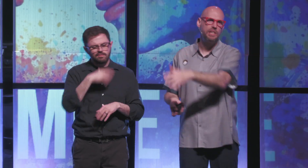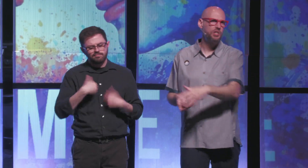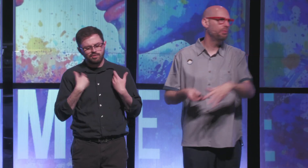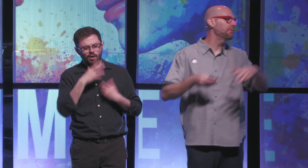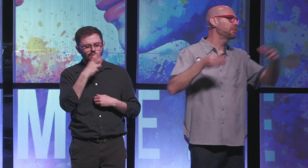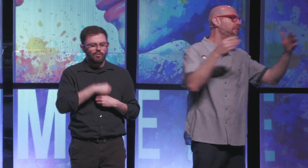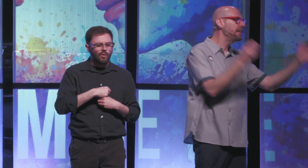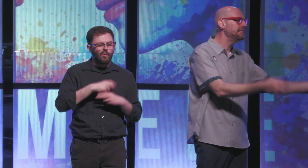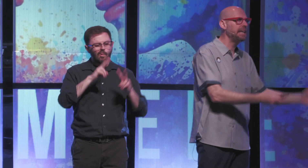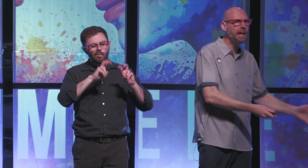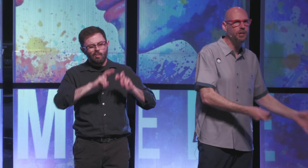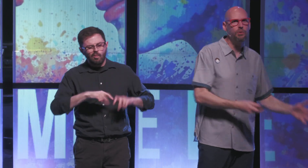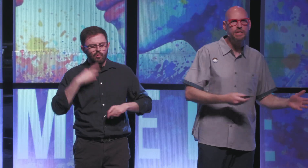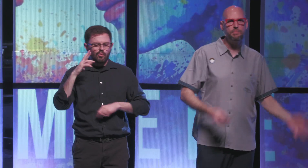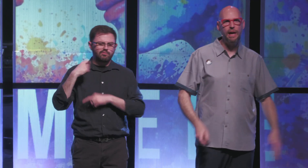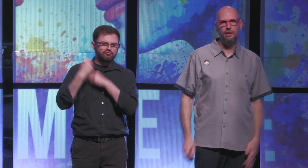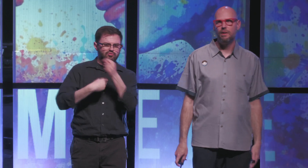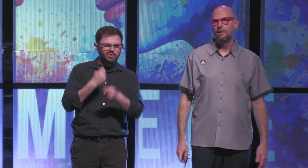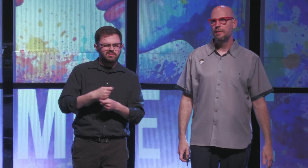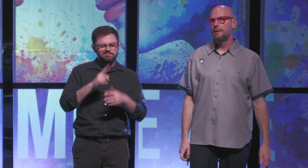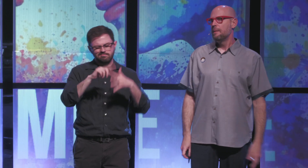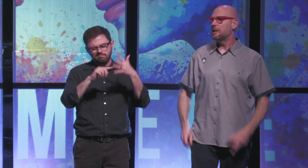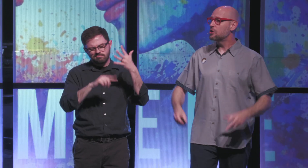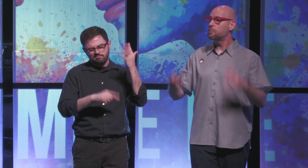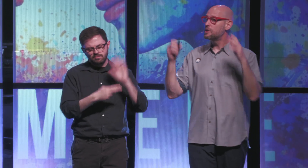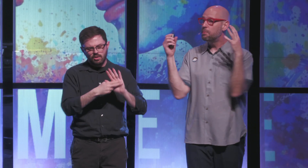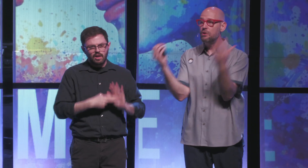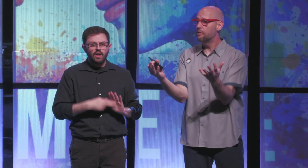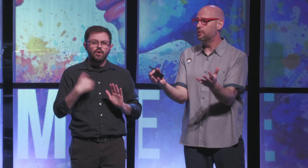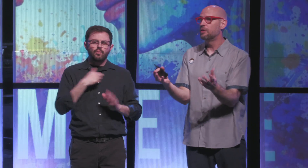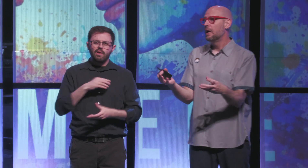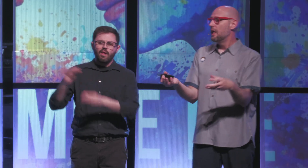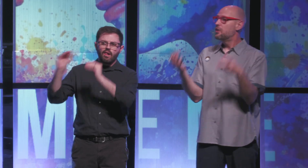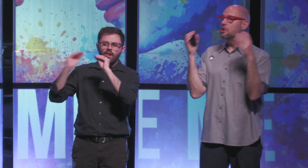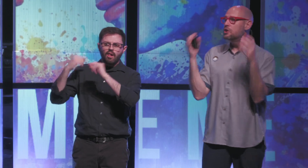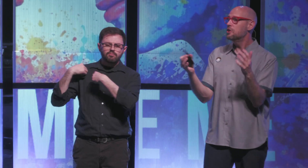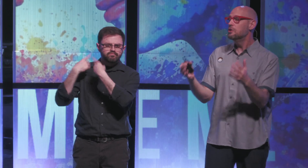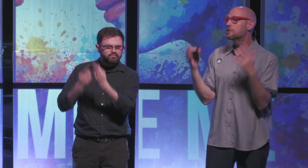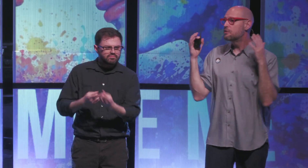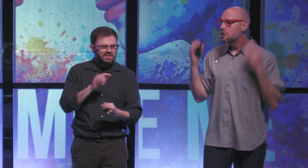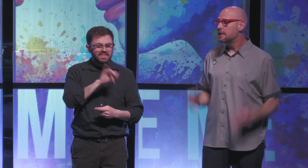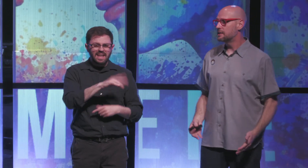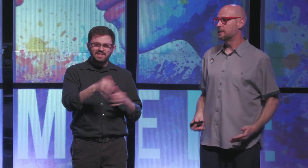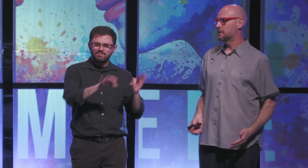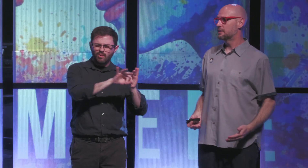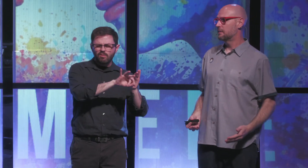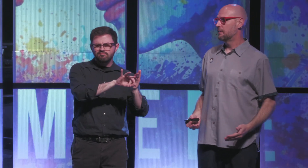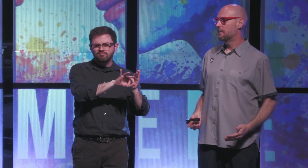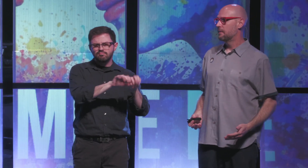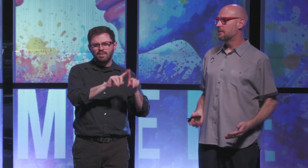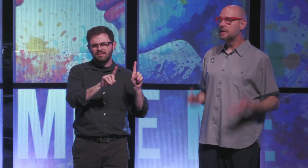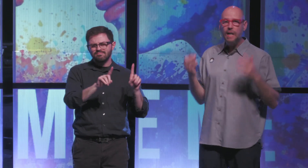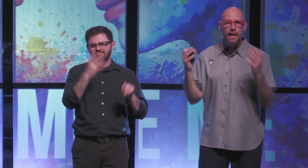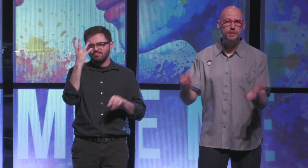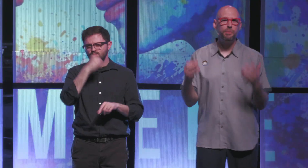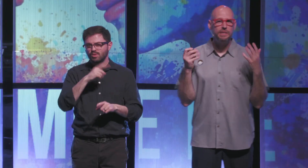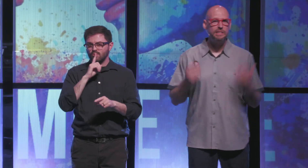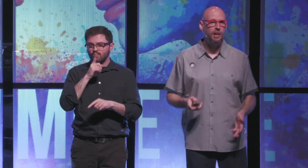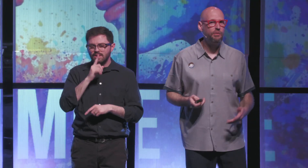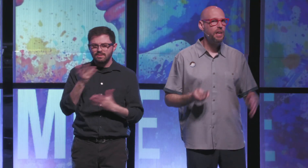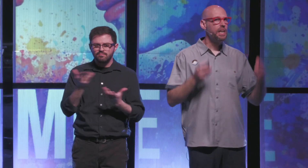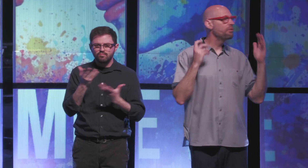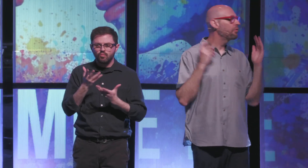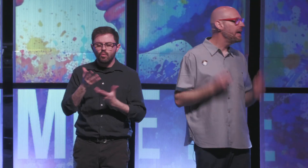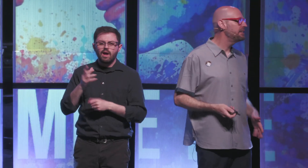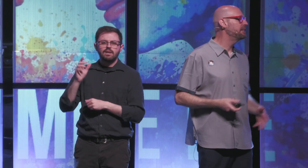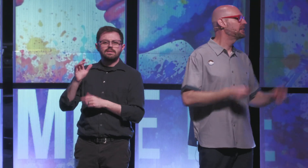deconstructing, traditional. We were taught these categories matter. But here's what's beautiful. The good news of Jesus, the gospel